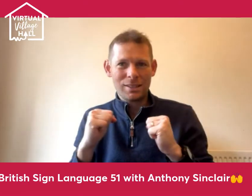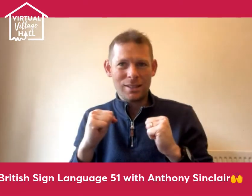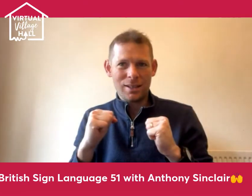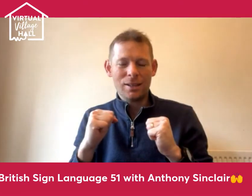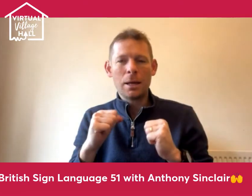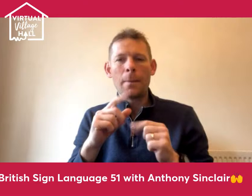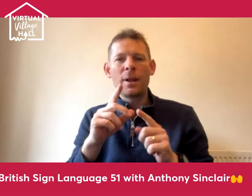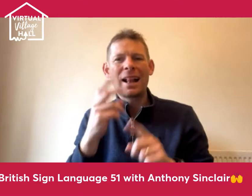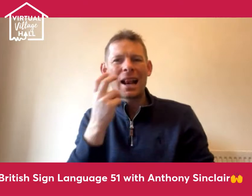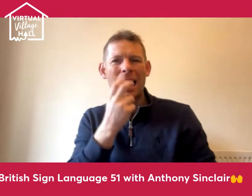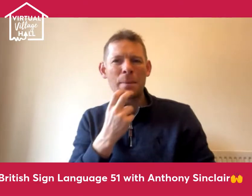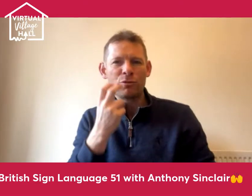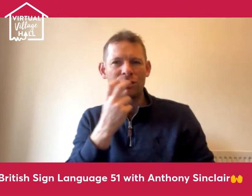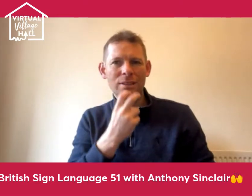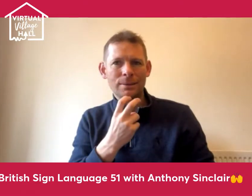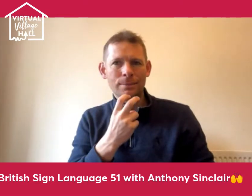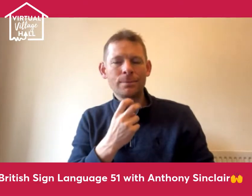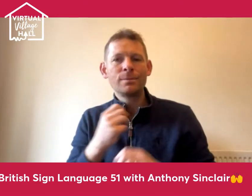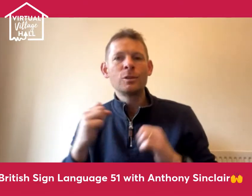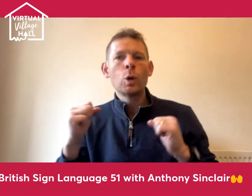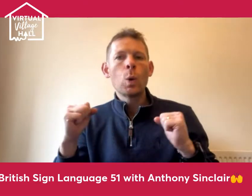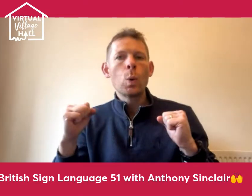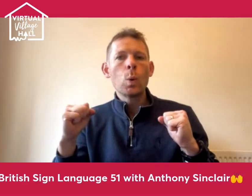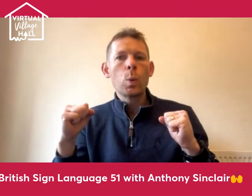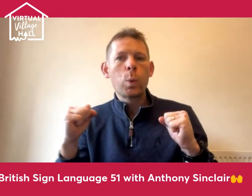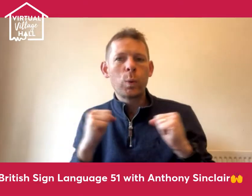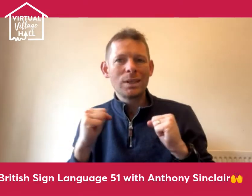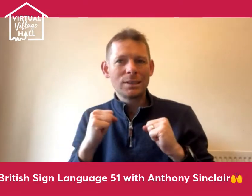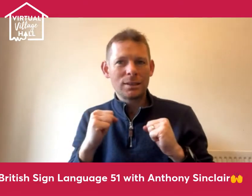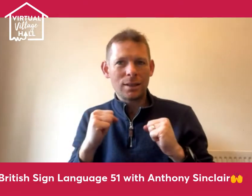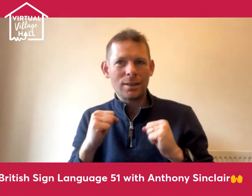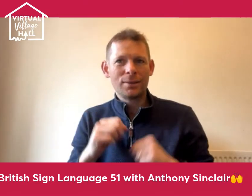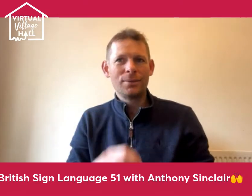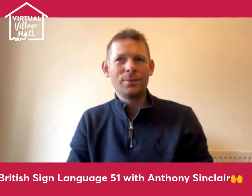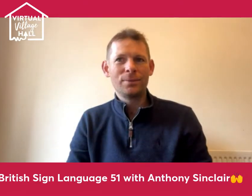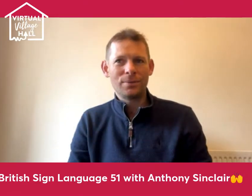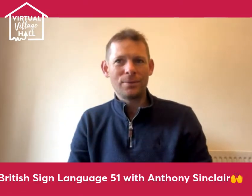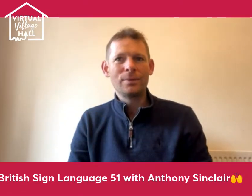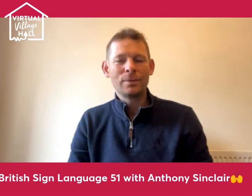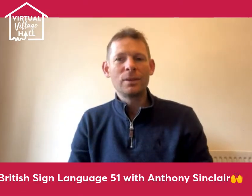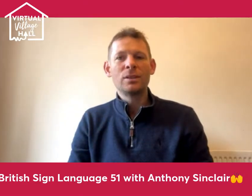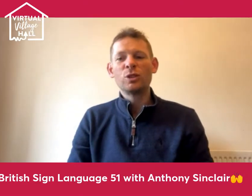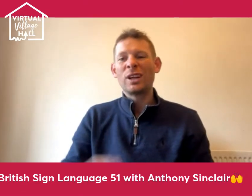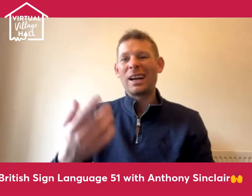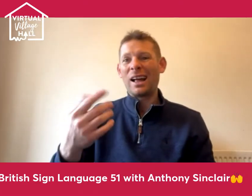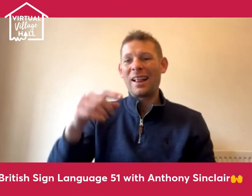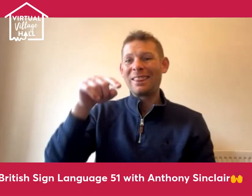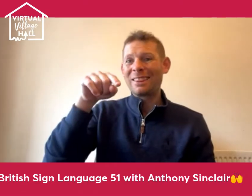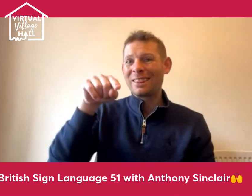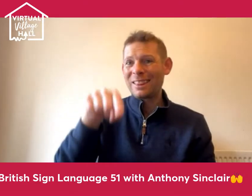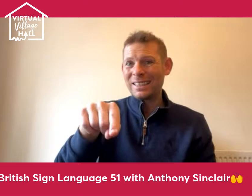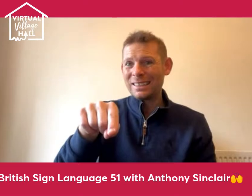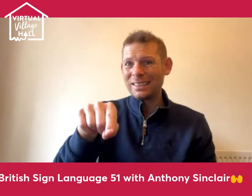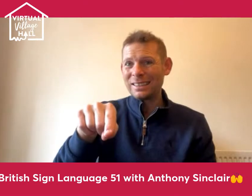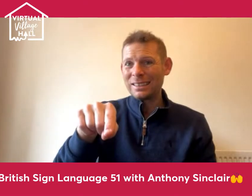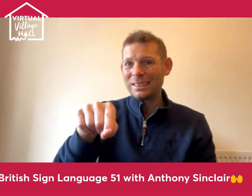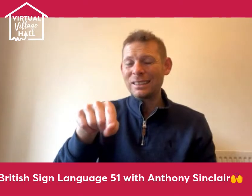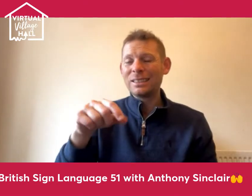So that's winter. But your lip pattern is different. So you're going to sign and you're going to have a different lip pattern